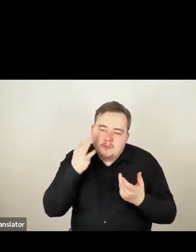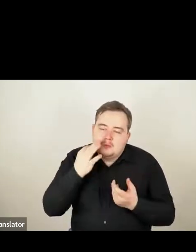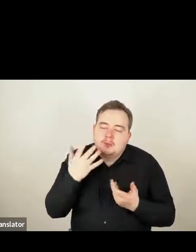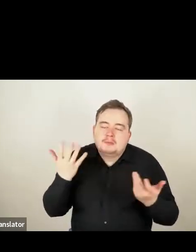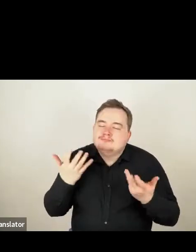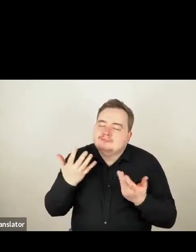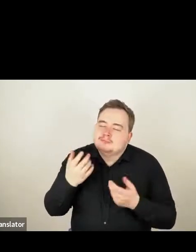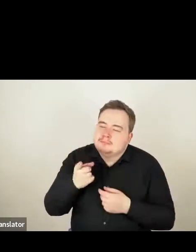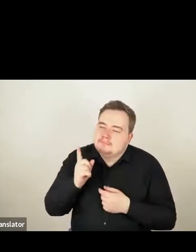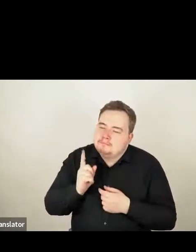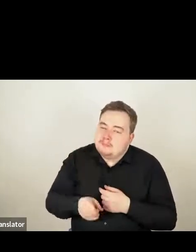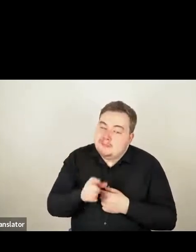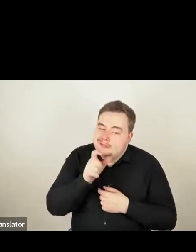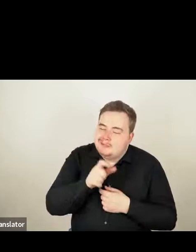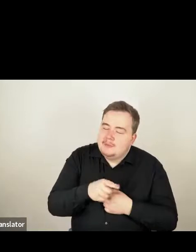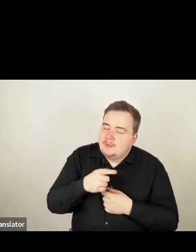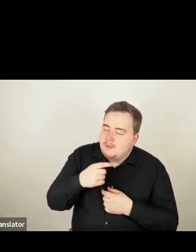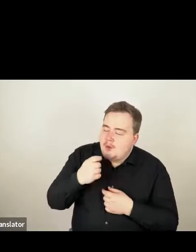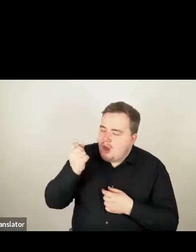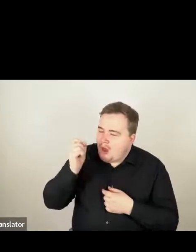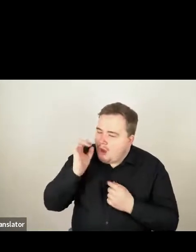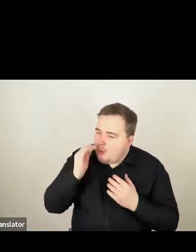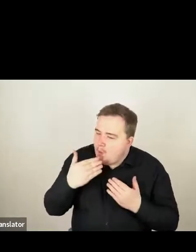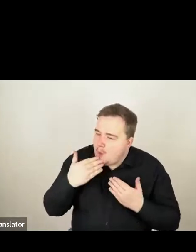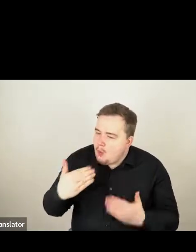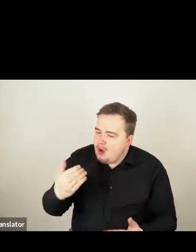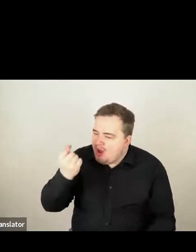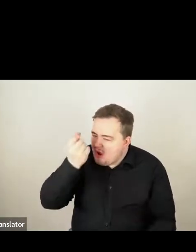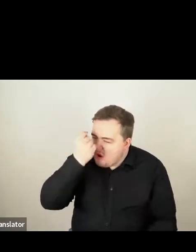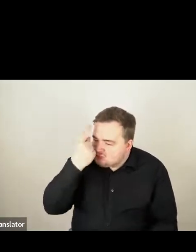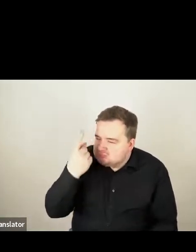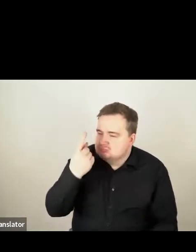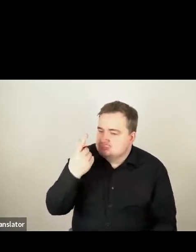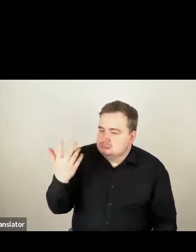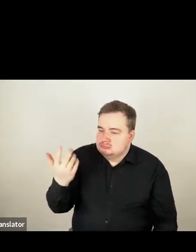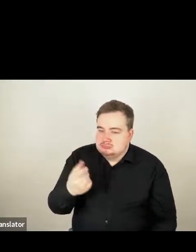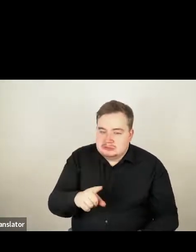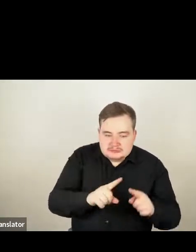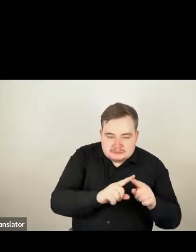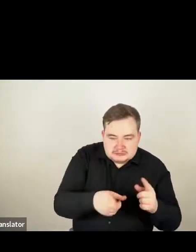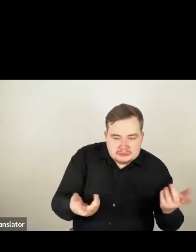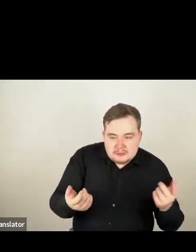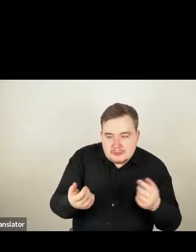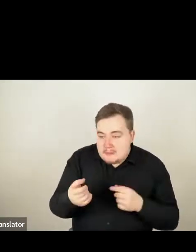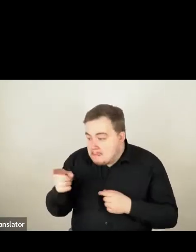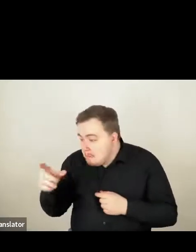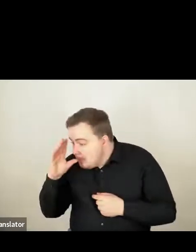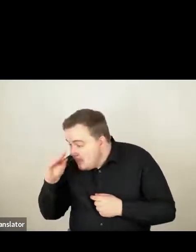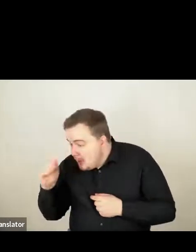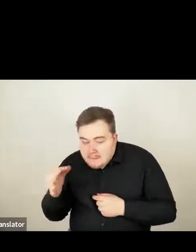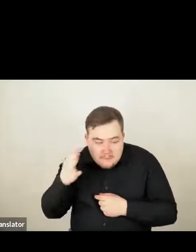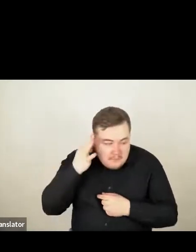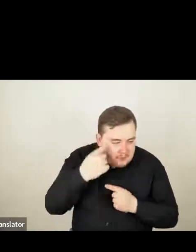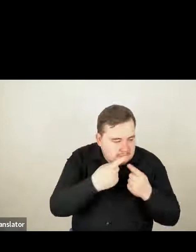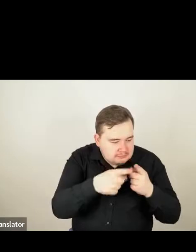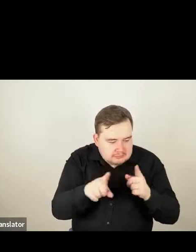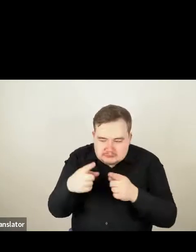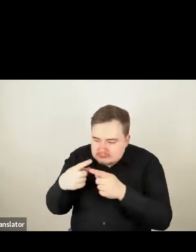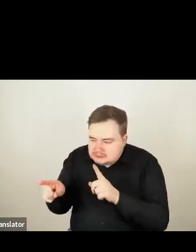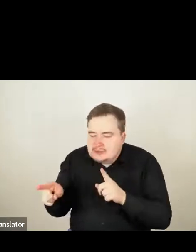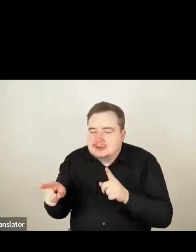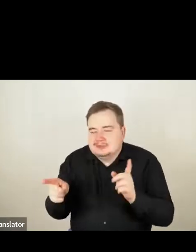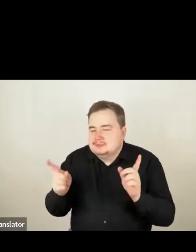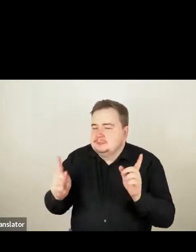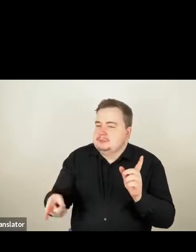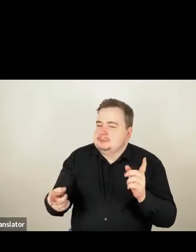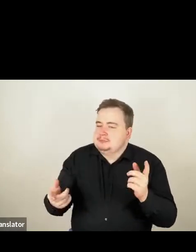political environment, which you will have no idea about. So going in with a set of measures that